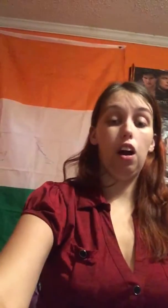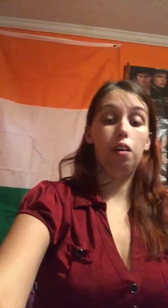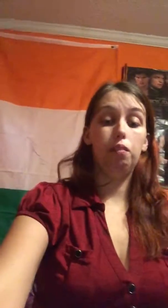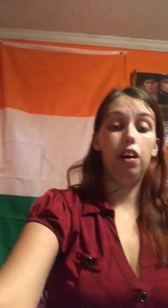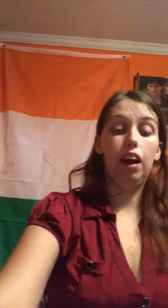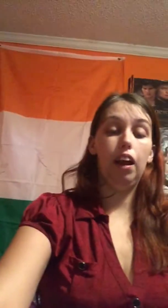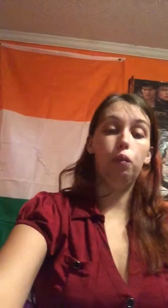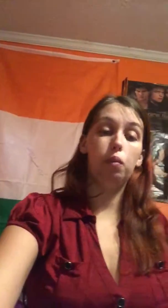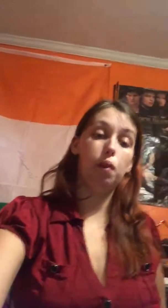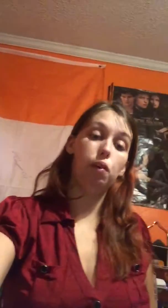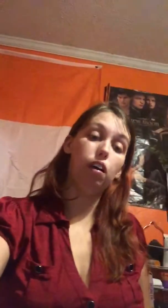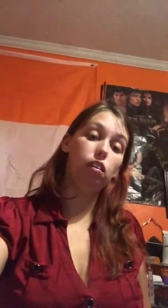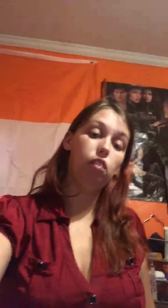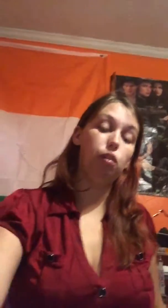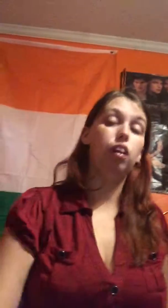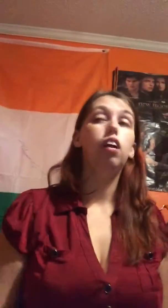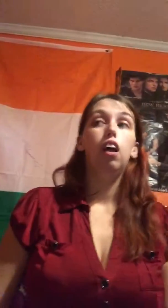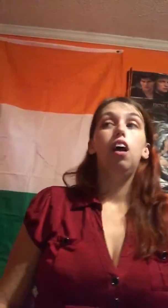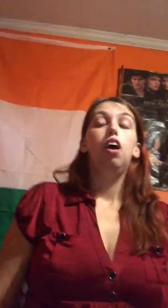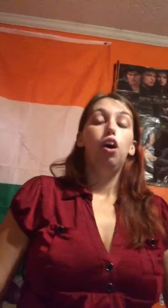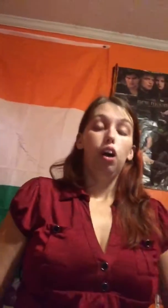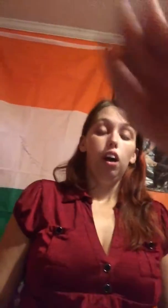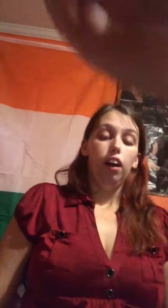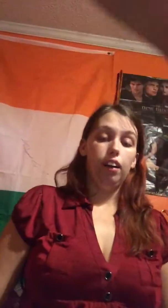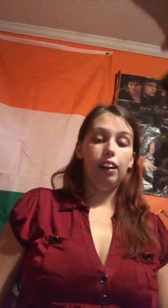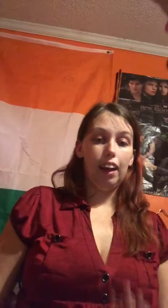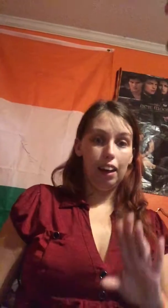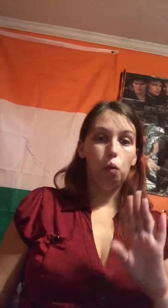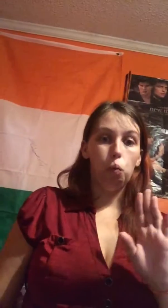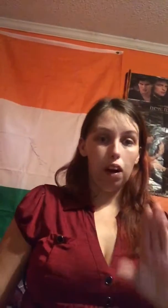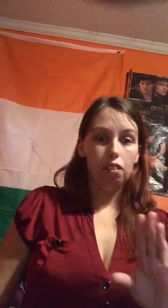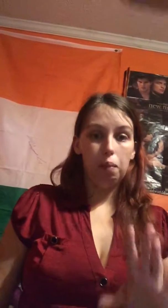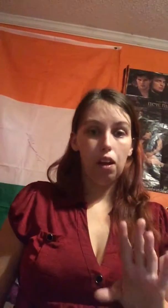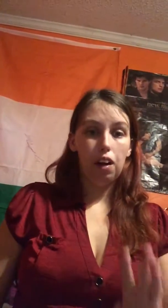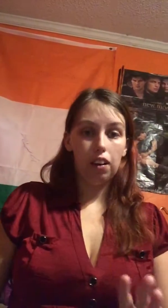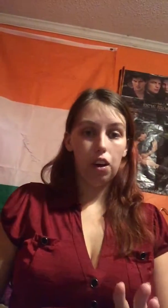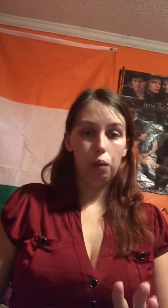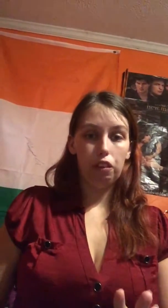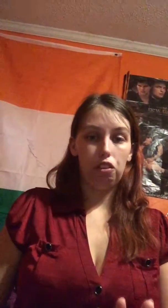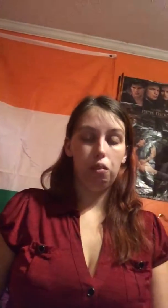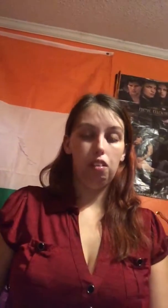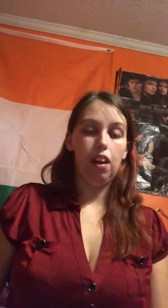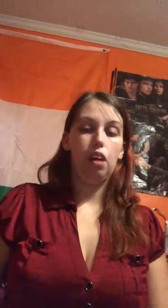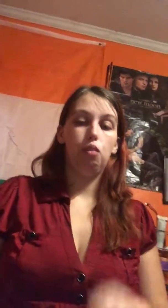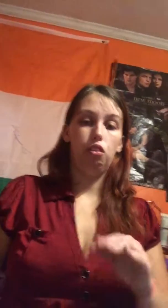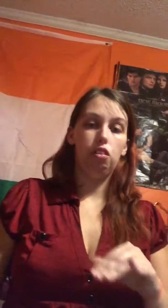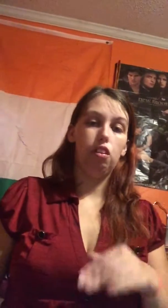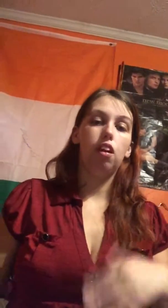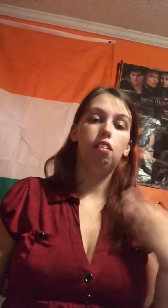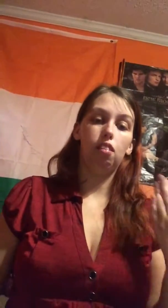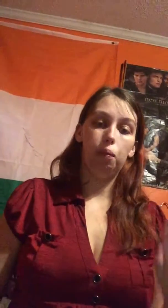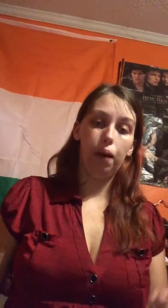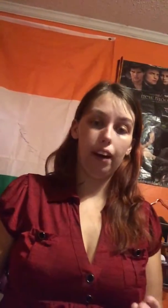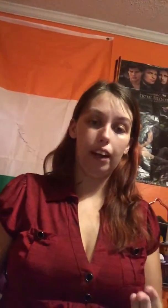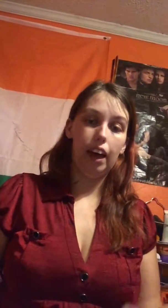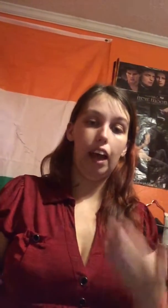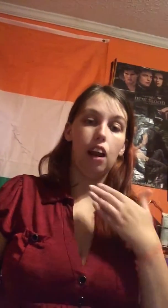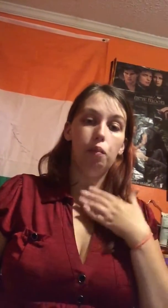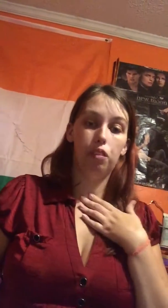and I didn't want to be around, well, not that I didn't want to be around her while she was sick, it was just since I'm pregnant and I'm